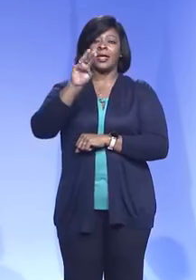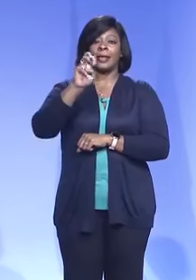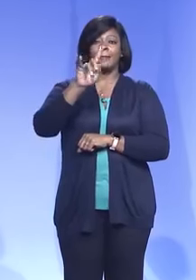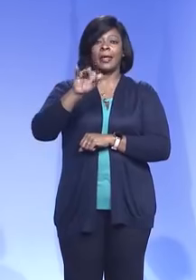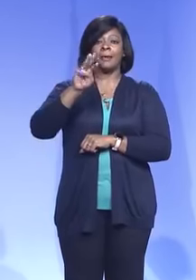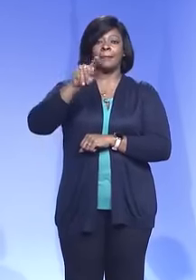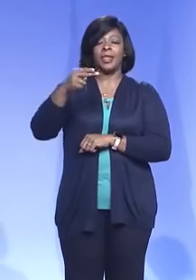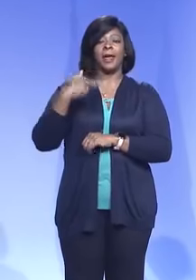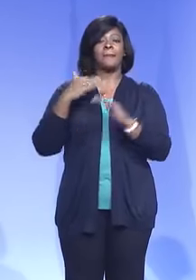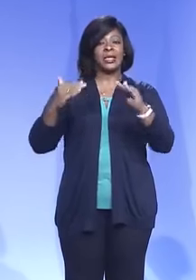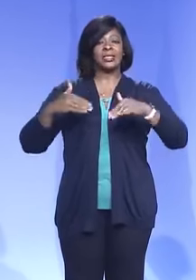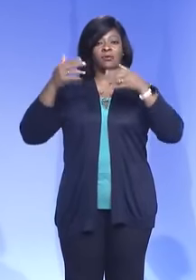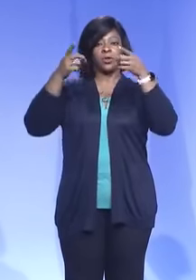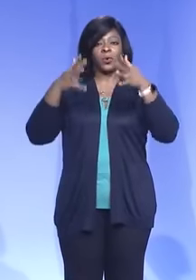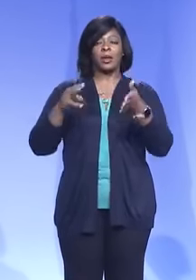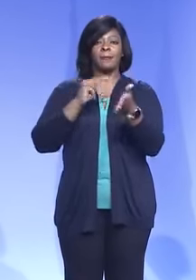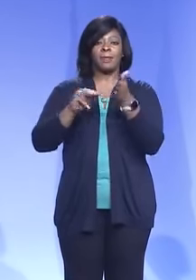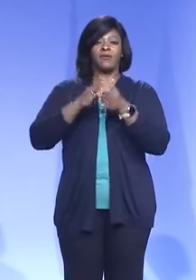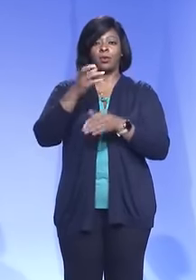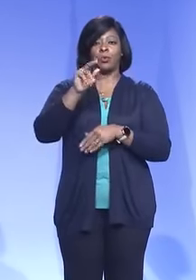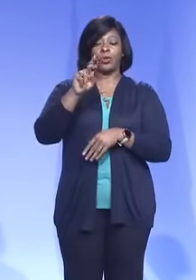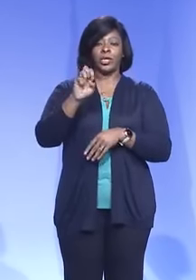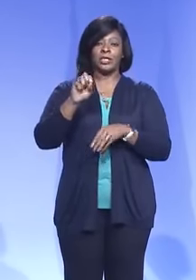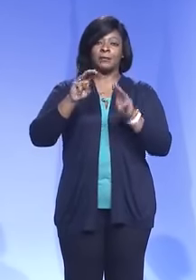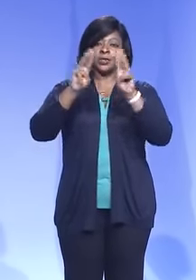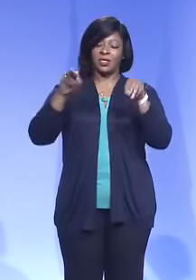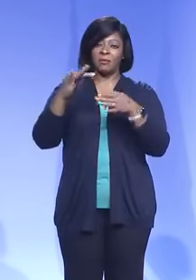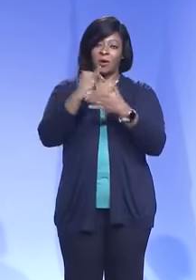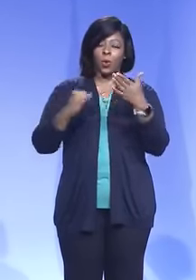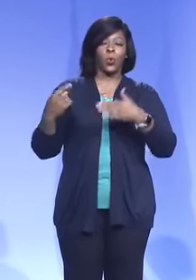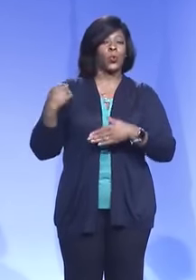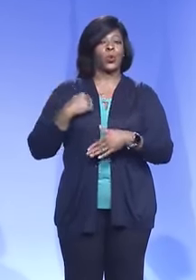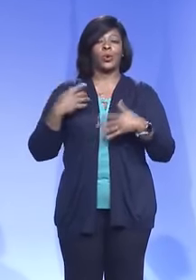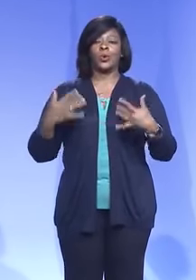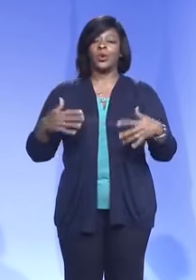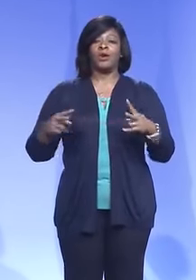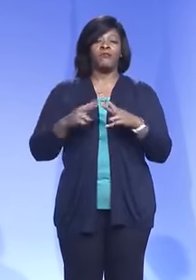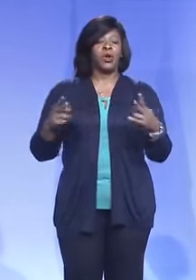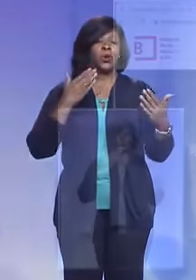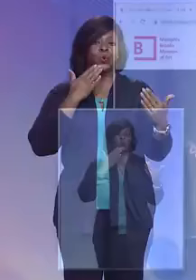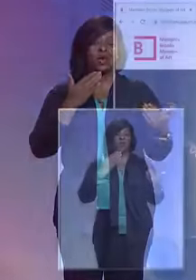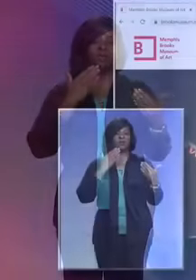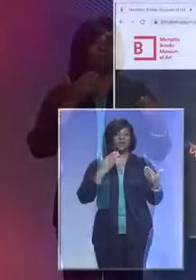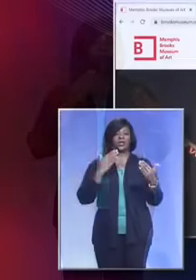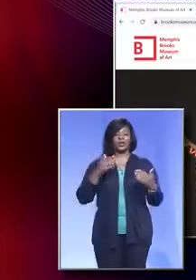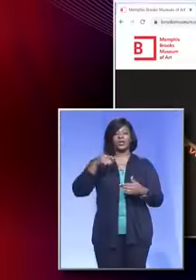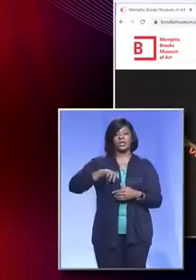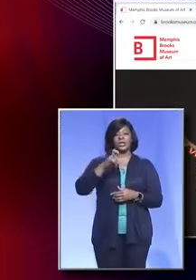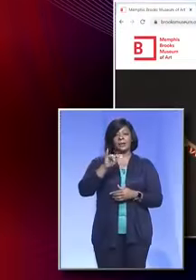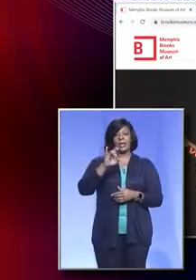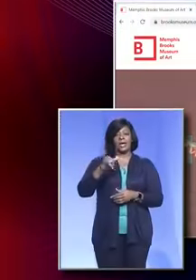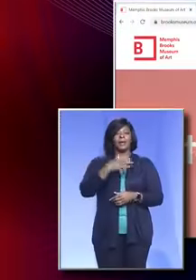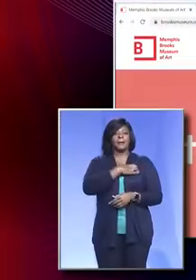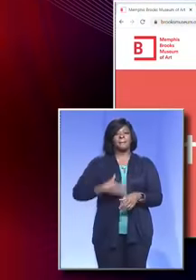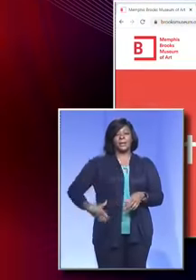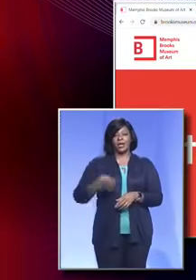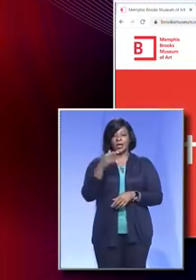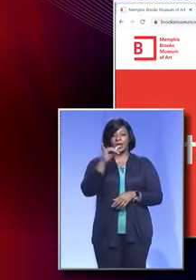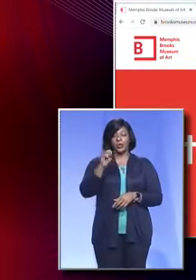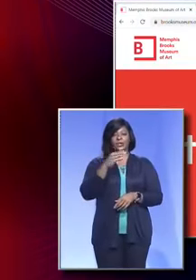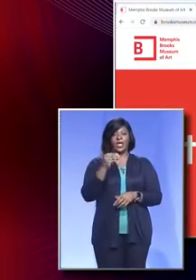Neff. I'm the Executive Director at the Memphis Brooks Museum of Art. We are so very grateful to Shelby County Mayor Harris